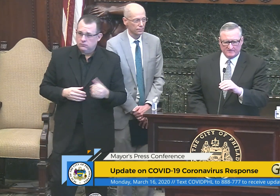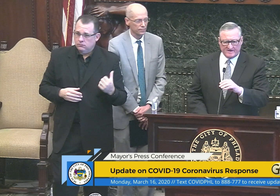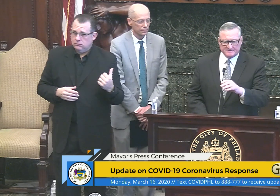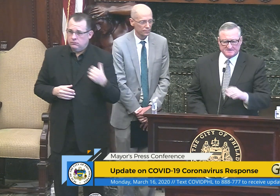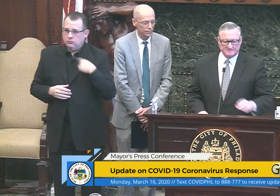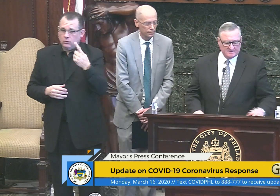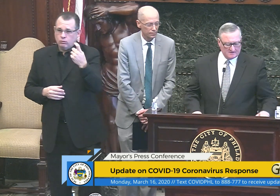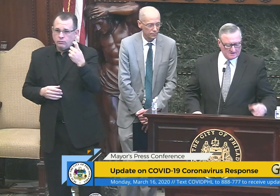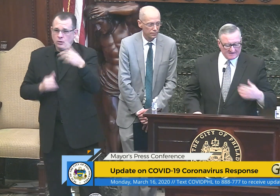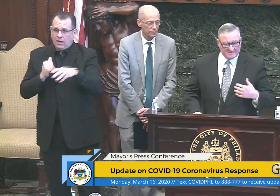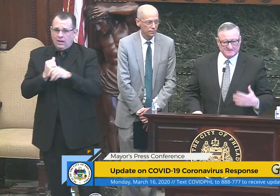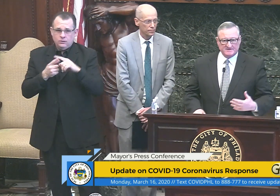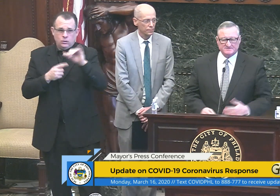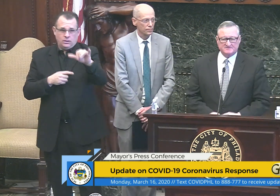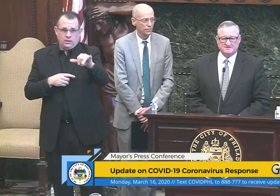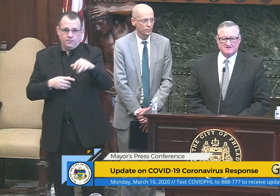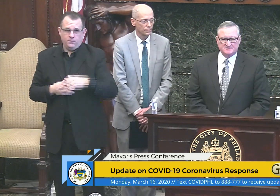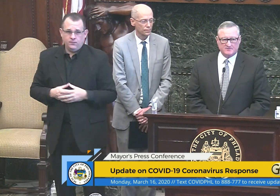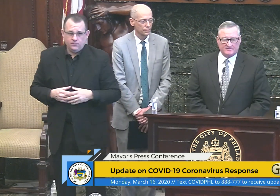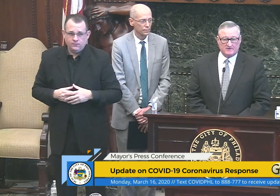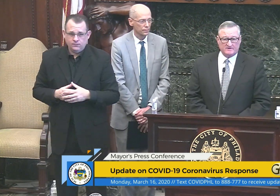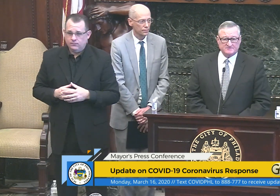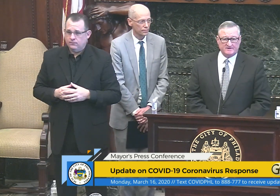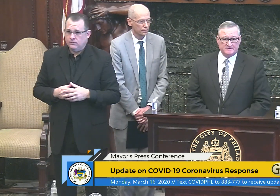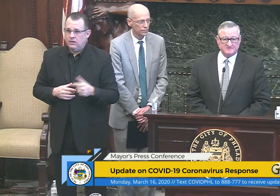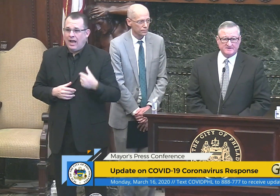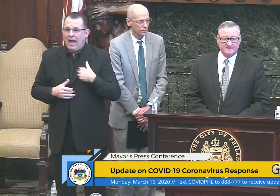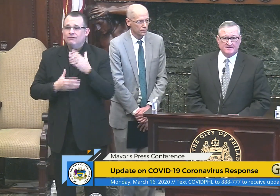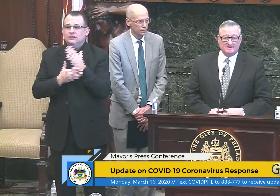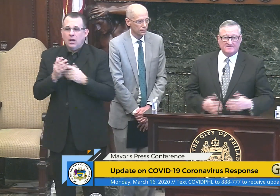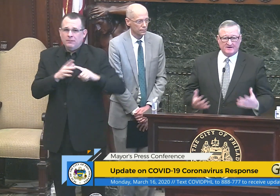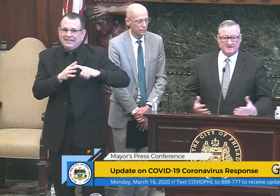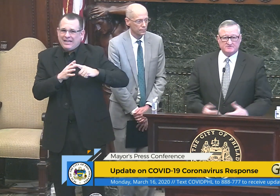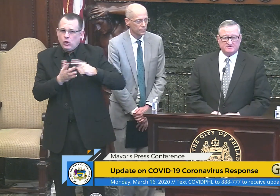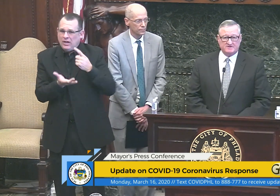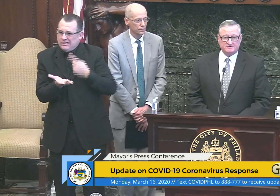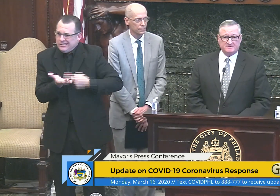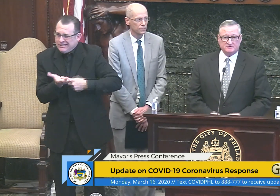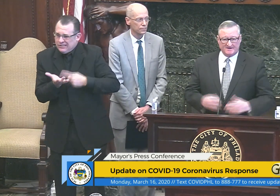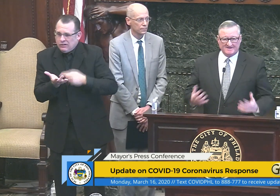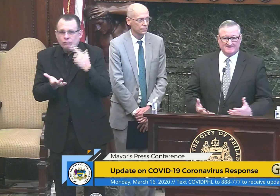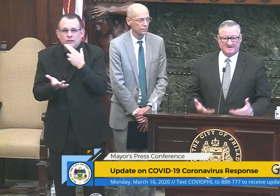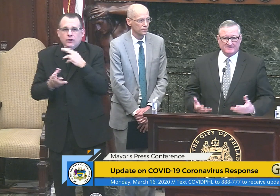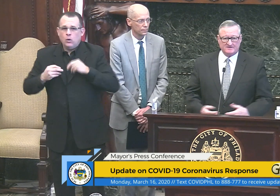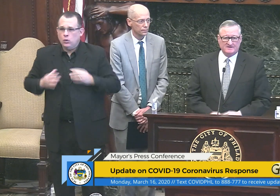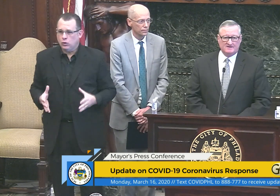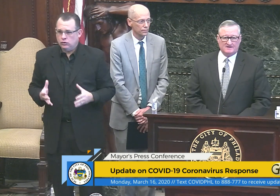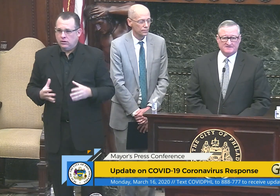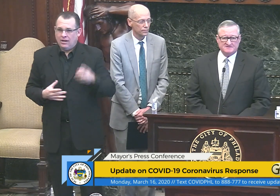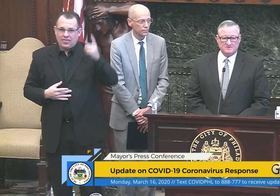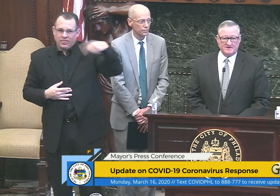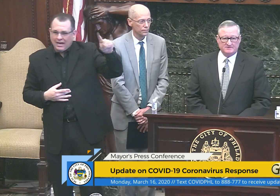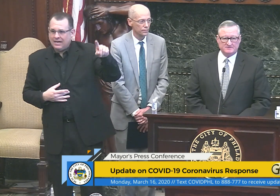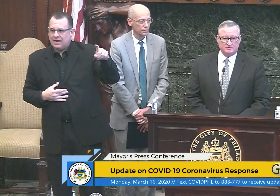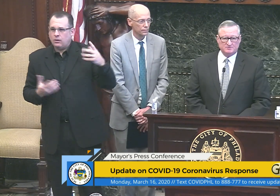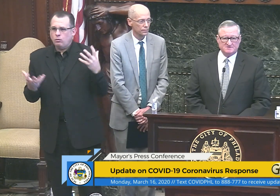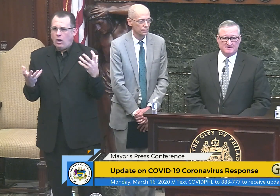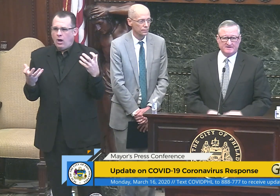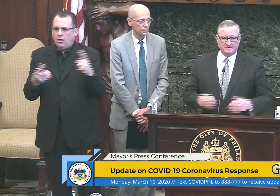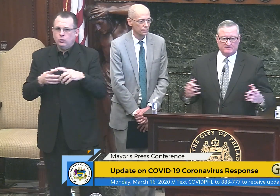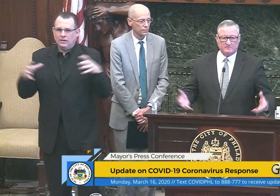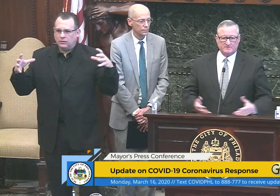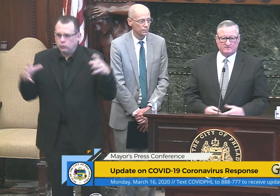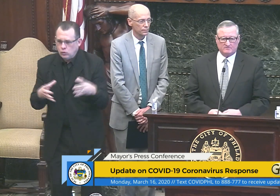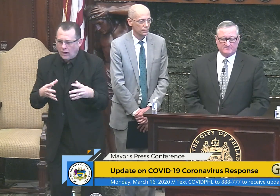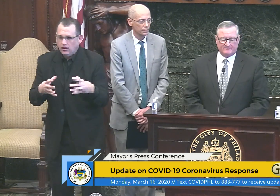that. I've had some initial discussions with our restaurant industry. They are interested in trying to get together to see what they can do to pool some